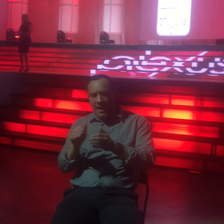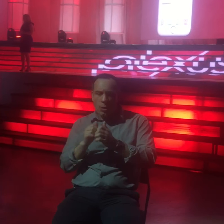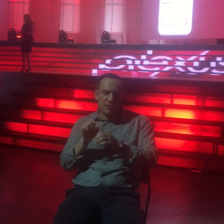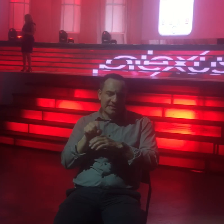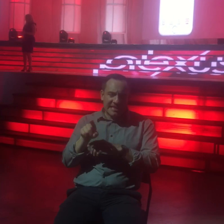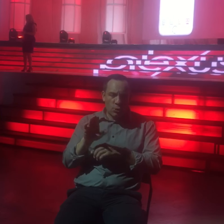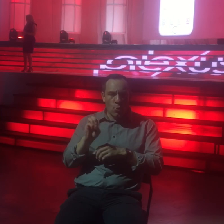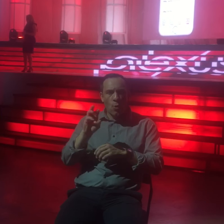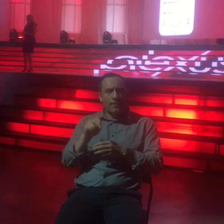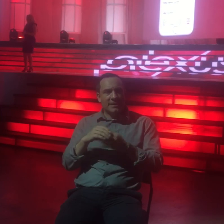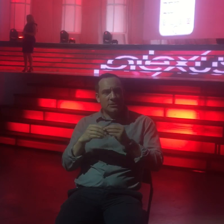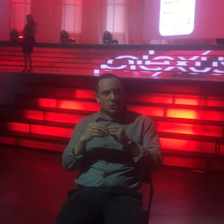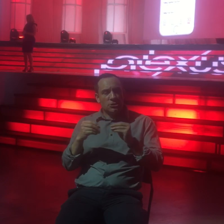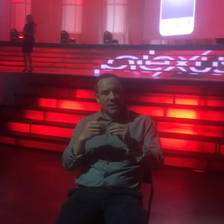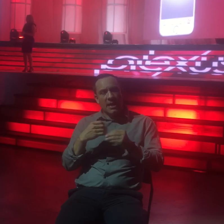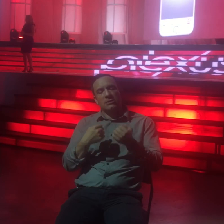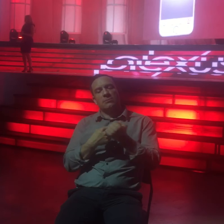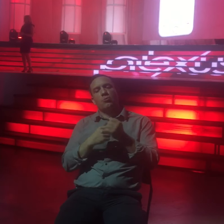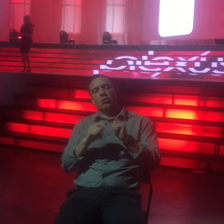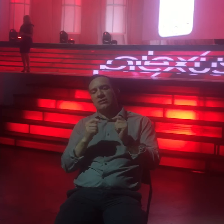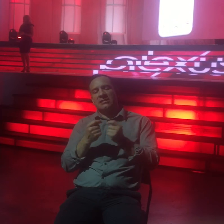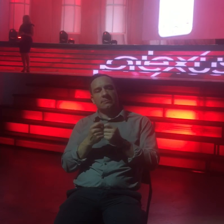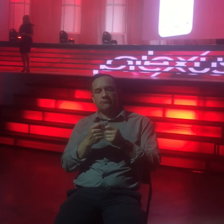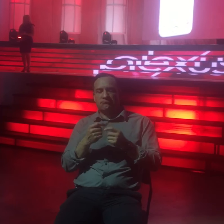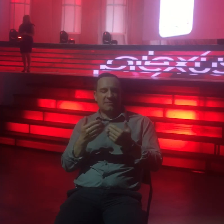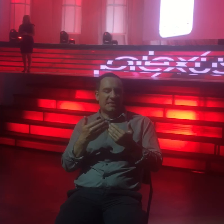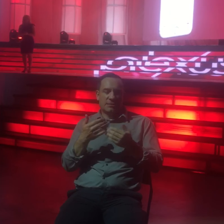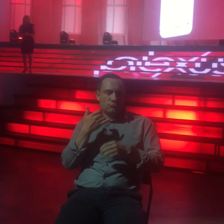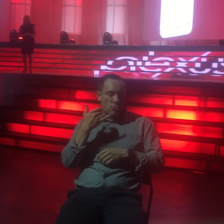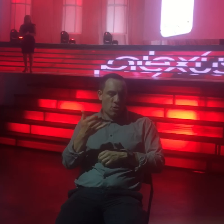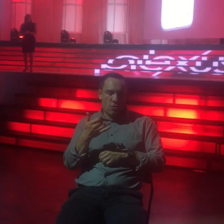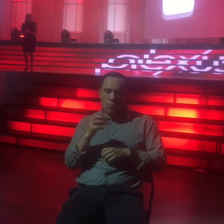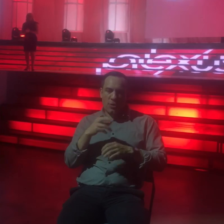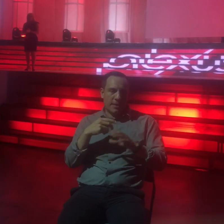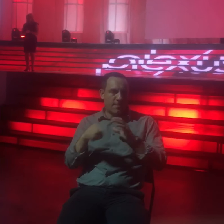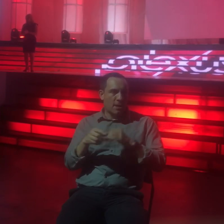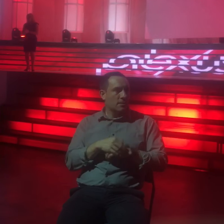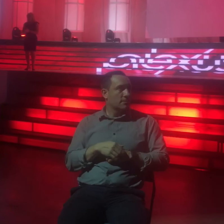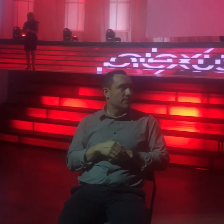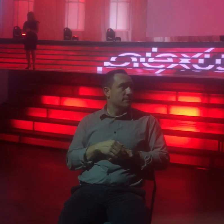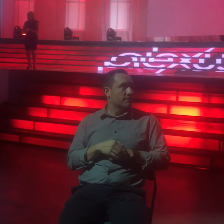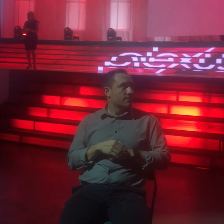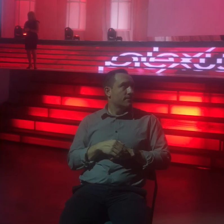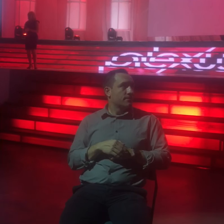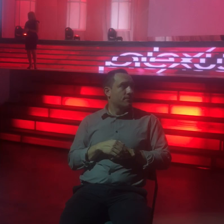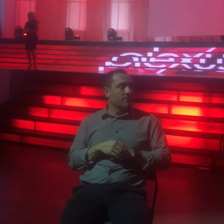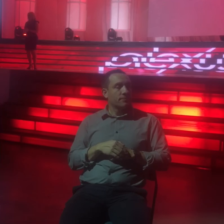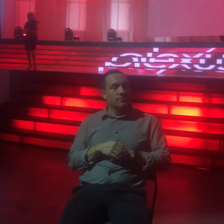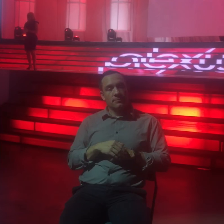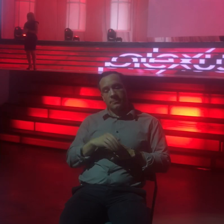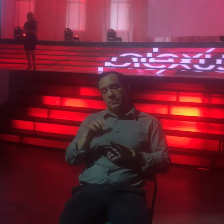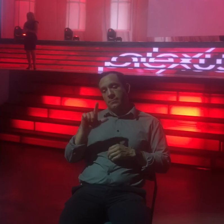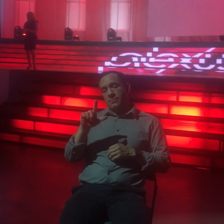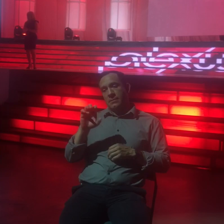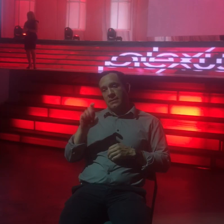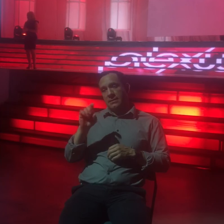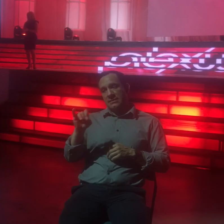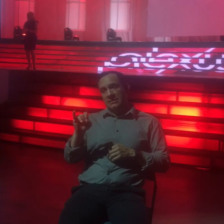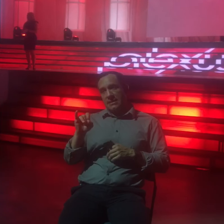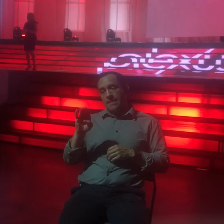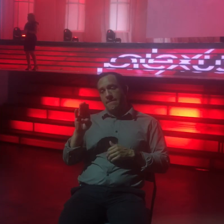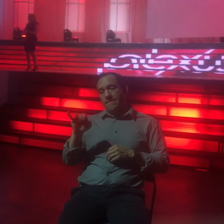an award-winning support team is always just a phone call or email away. LEXI by Plexus puts you